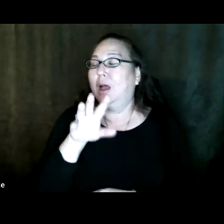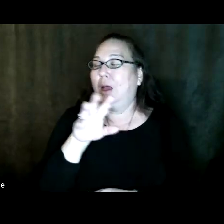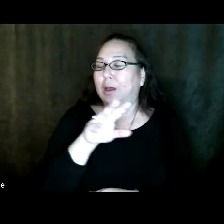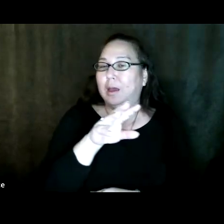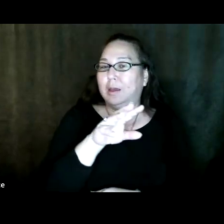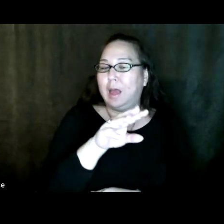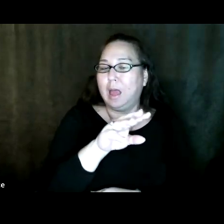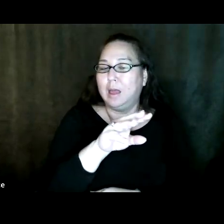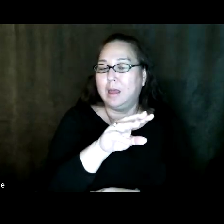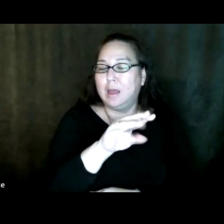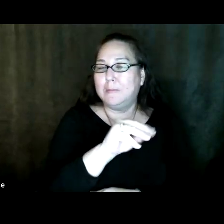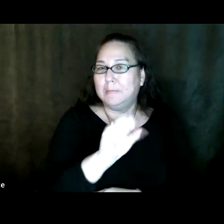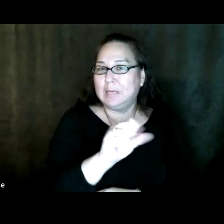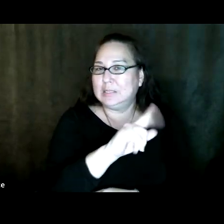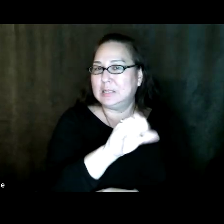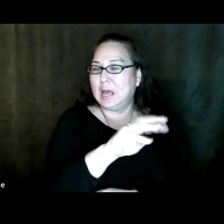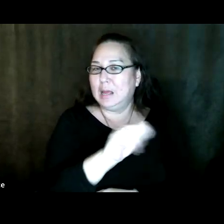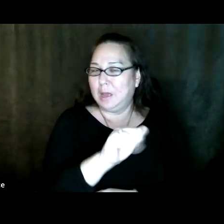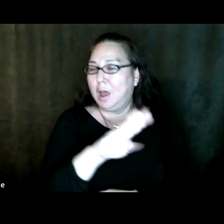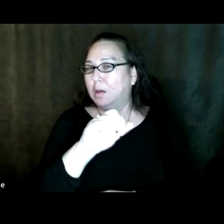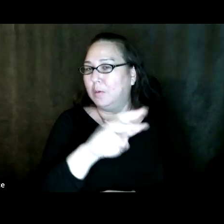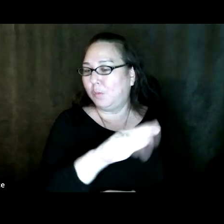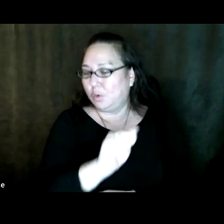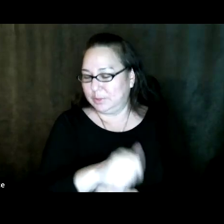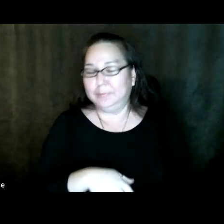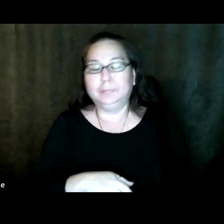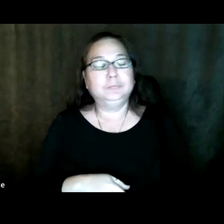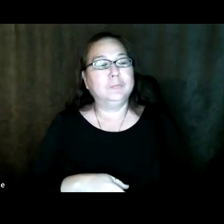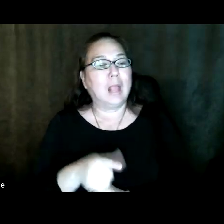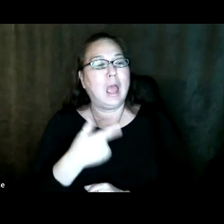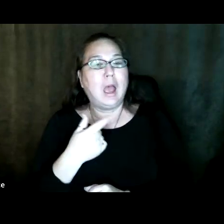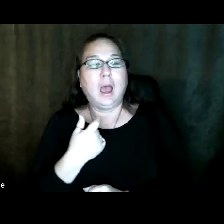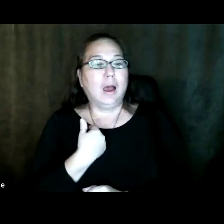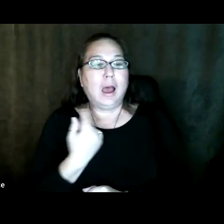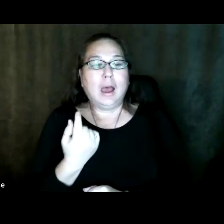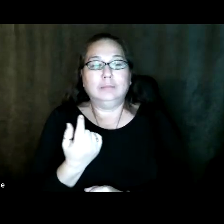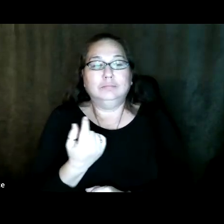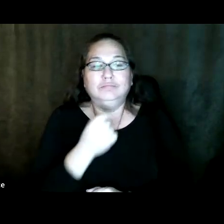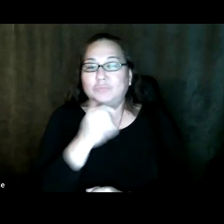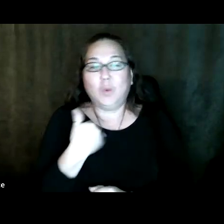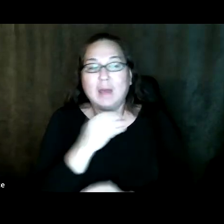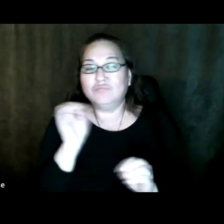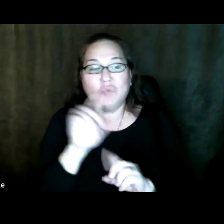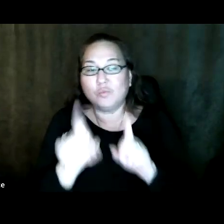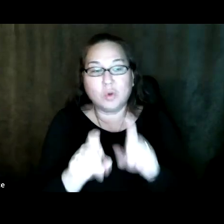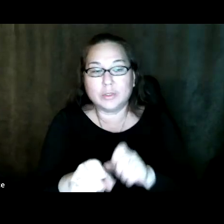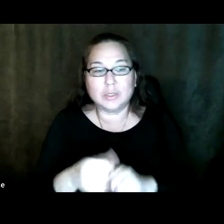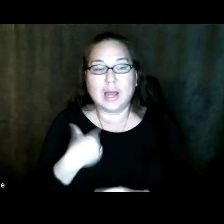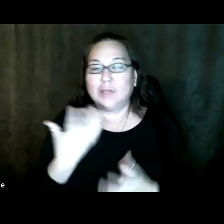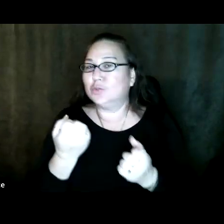Superintendent Skipper. I just don't have any questions. I just wanted to give a shout out to for